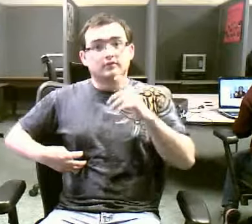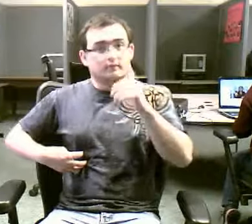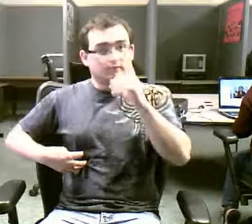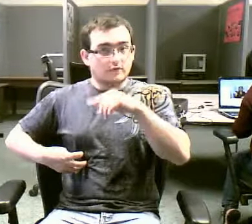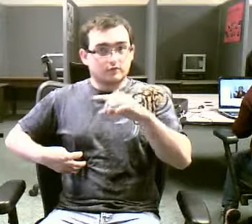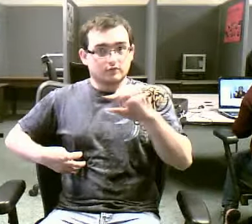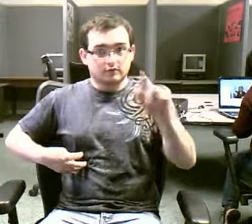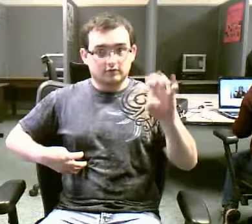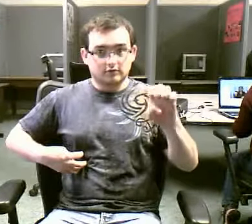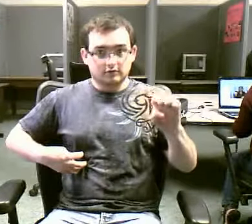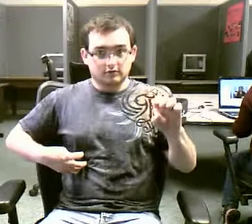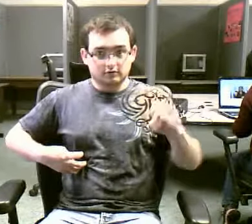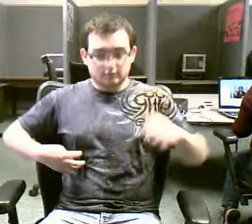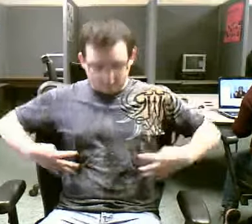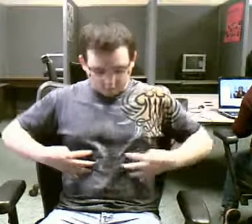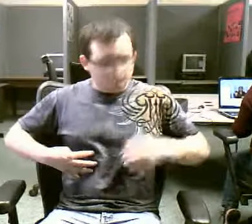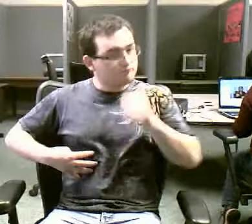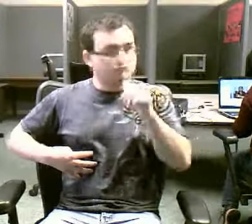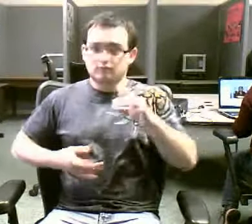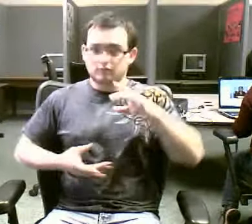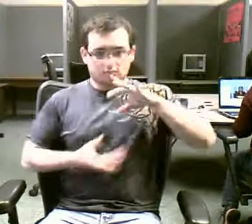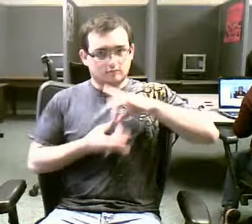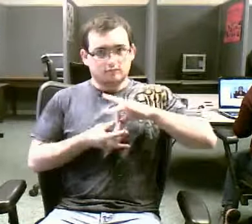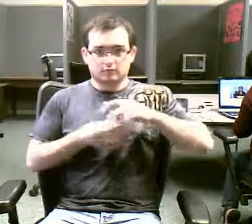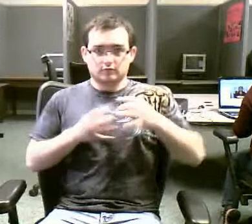are attached to the 7th rib.